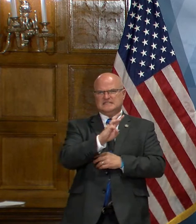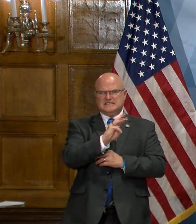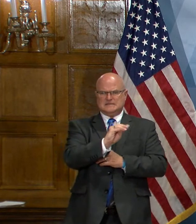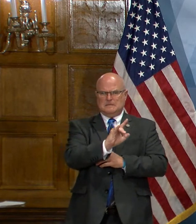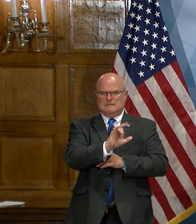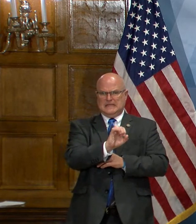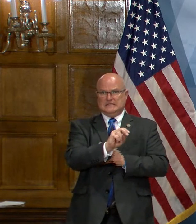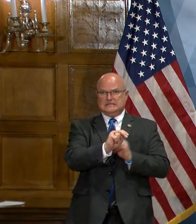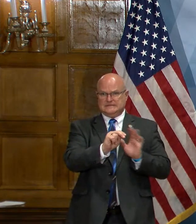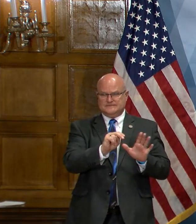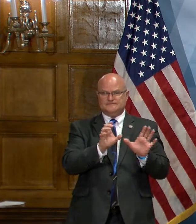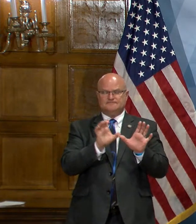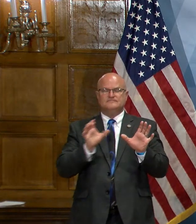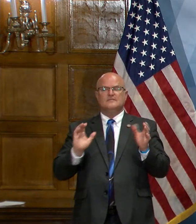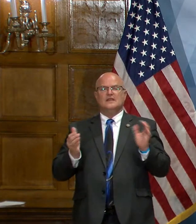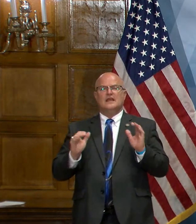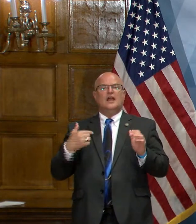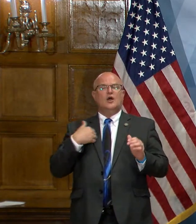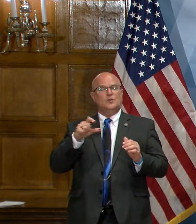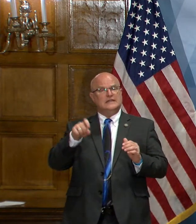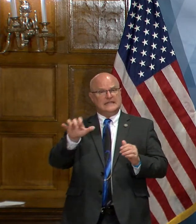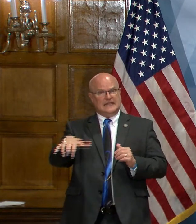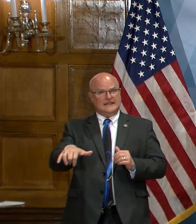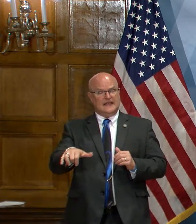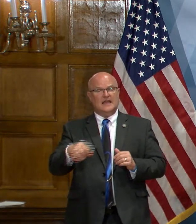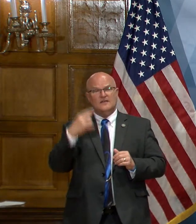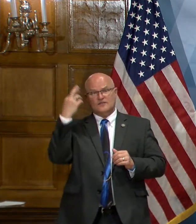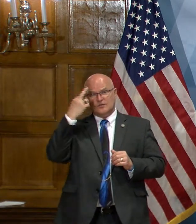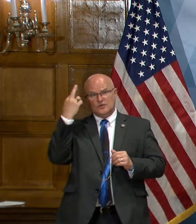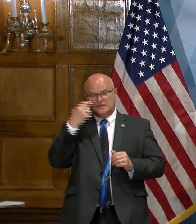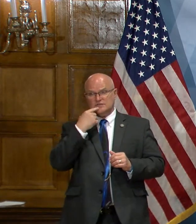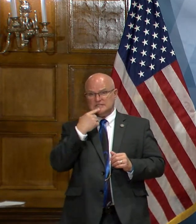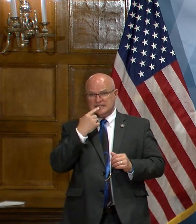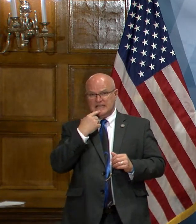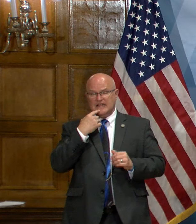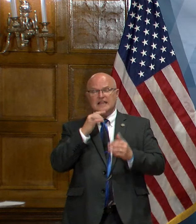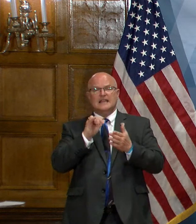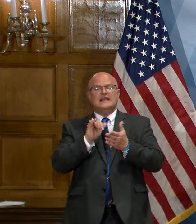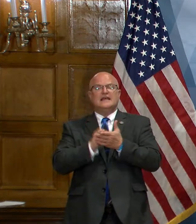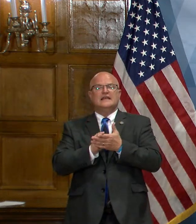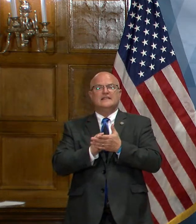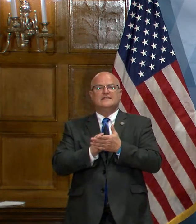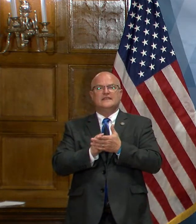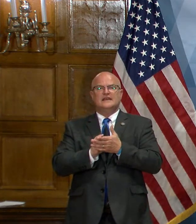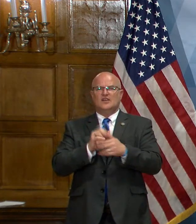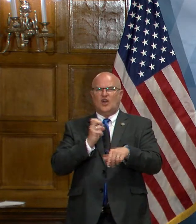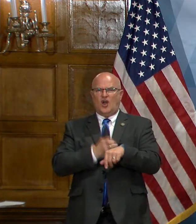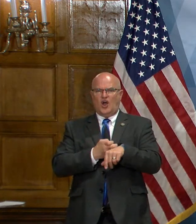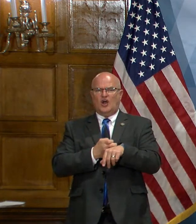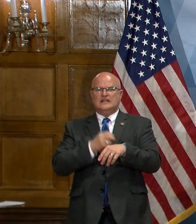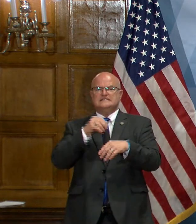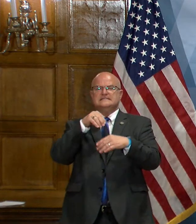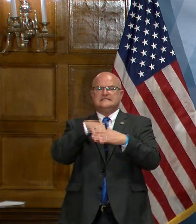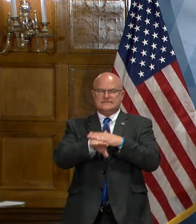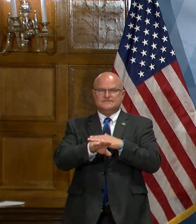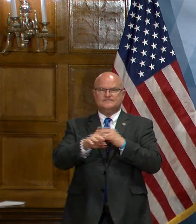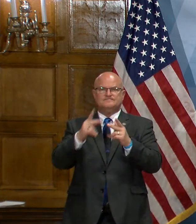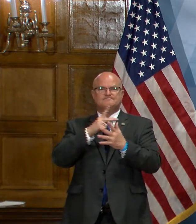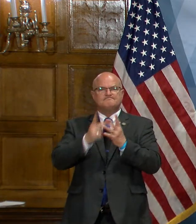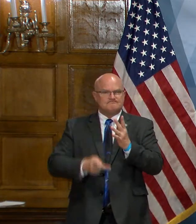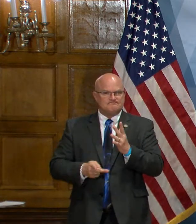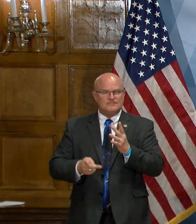million, and so we need that for the reasons you stated, that there's hard to get to populations,